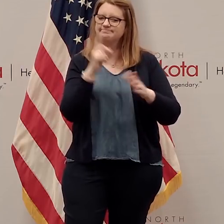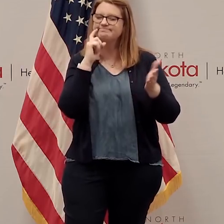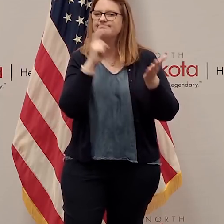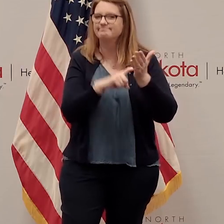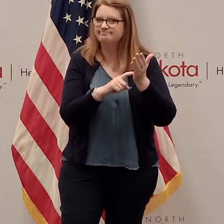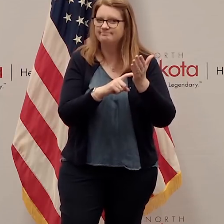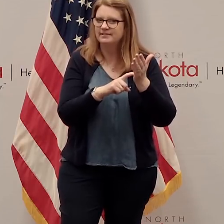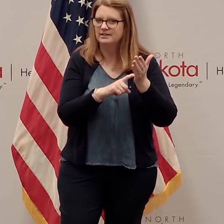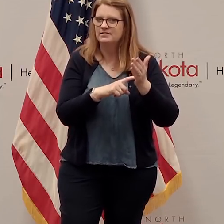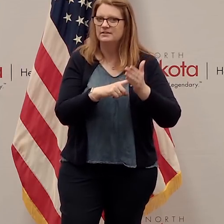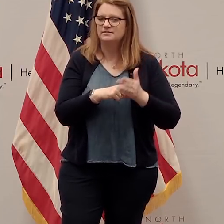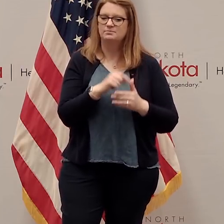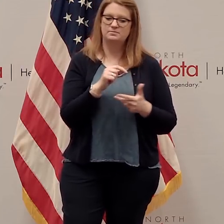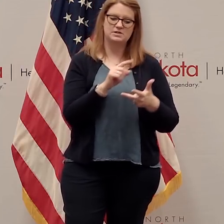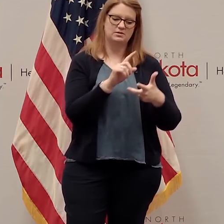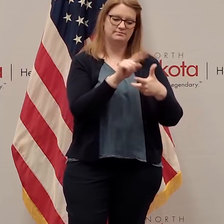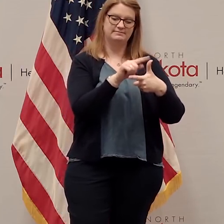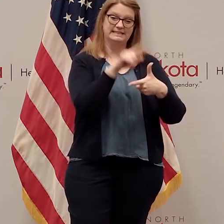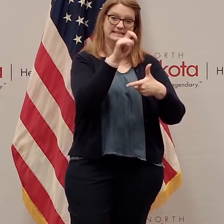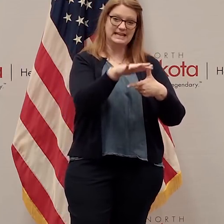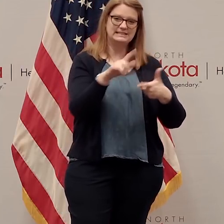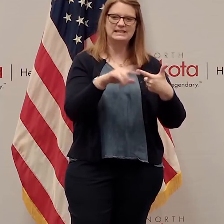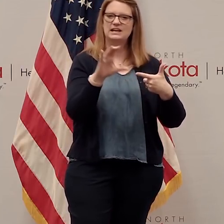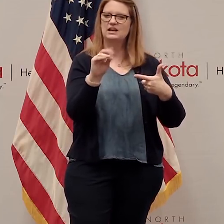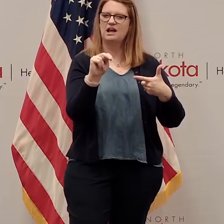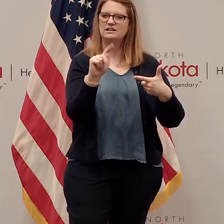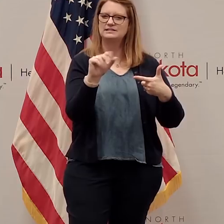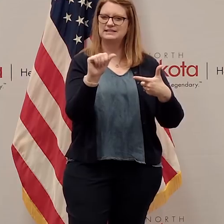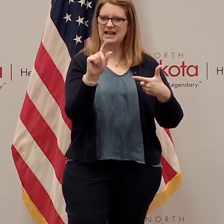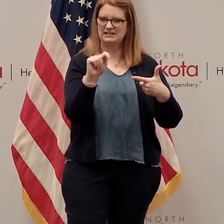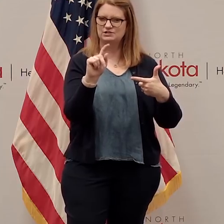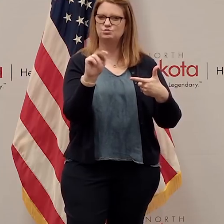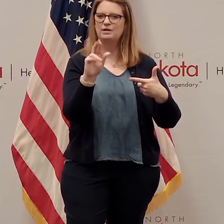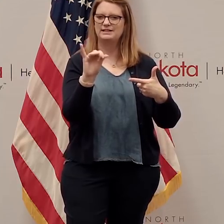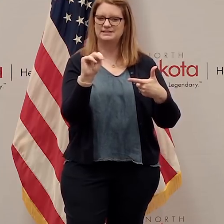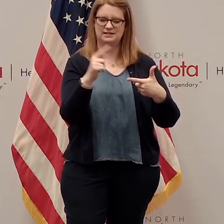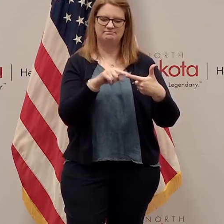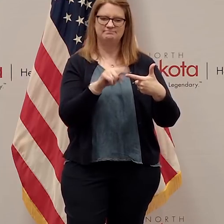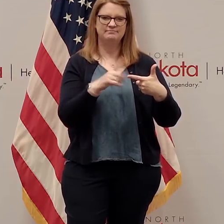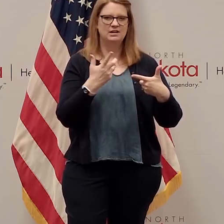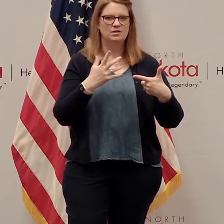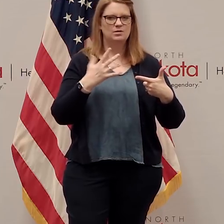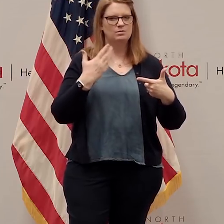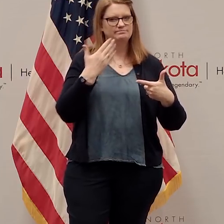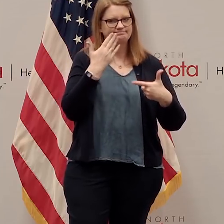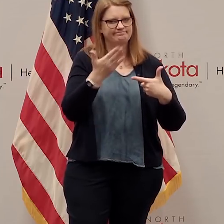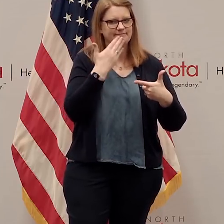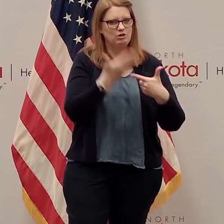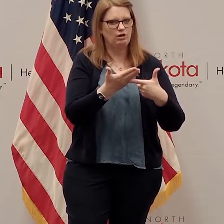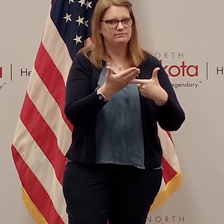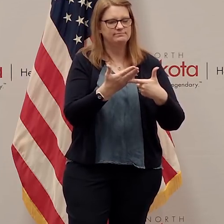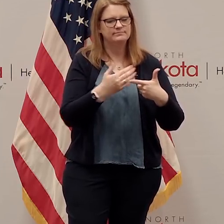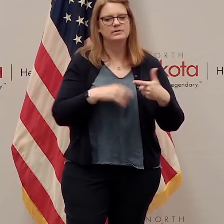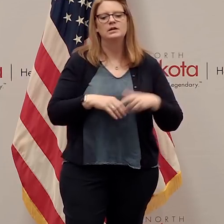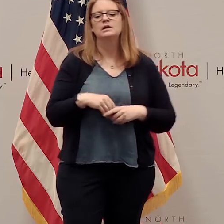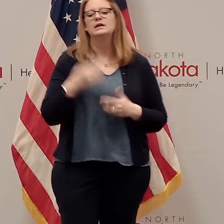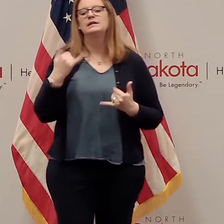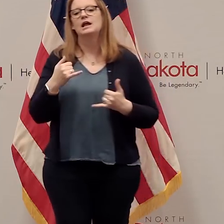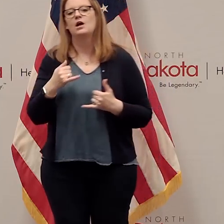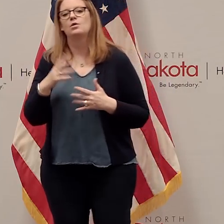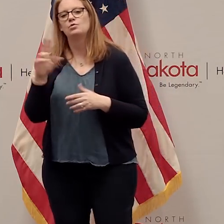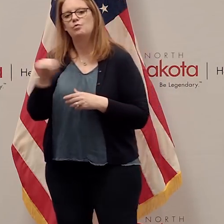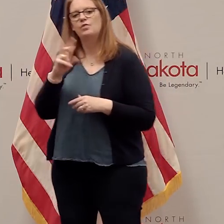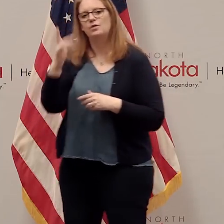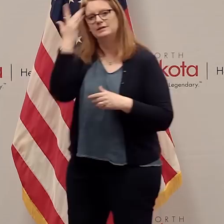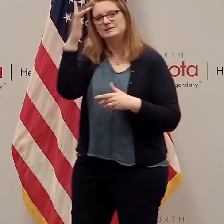on both testing and contact tracing. In terms of a thing that we thought we should touch base on as we talk about the North Dakota Smart Restart